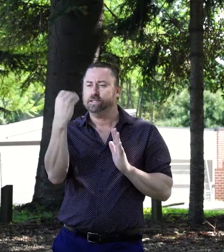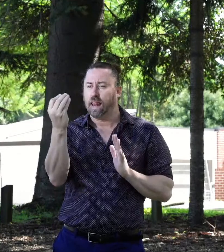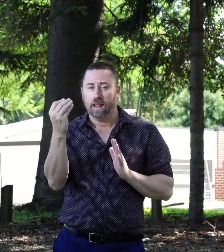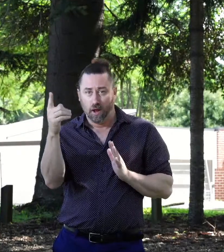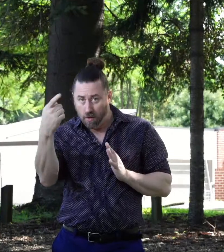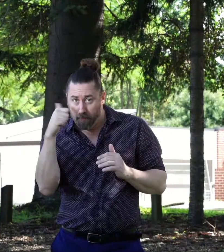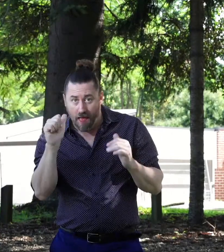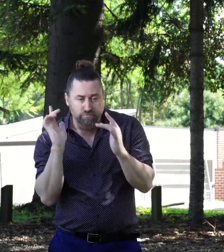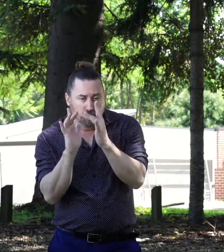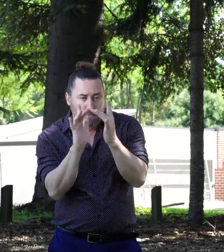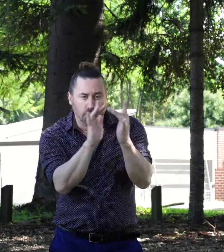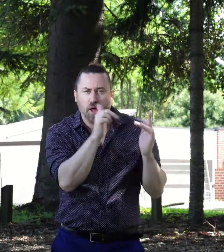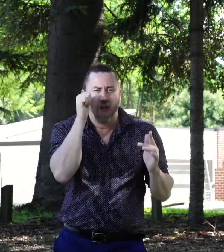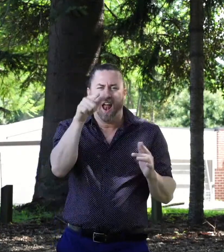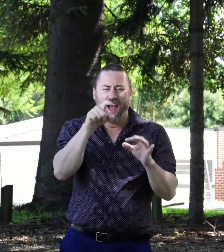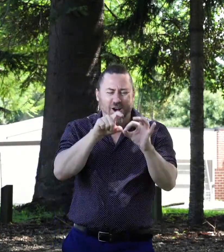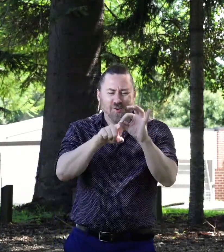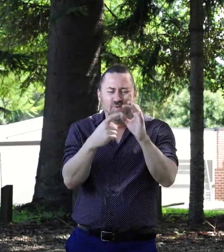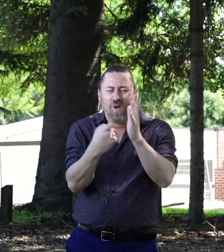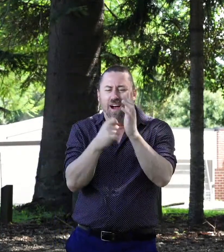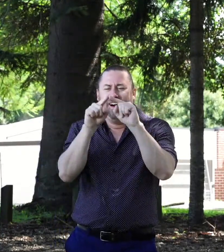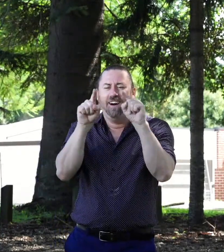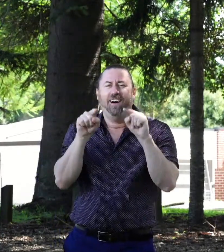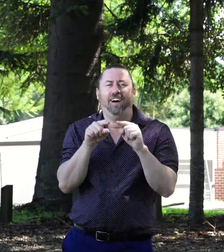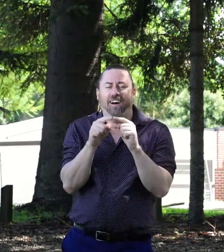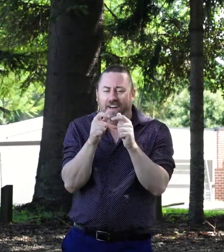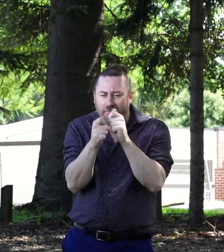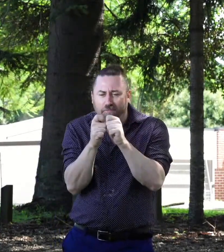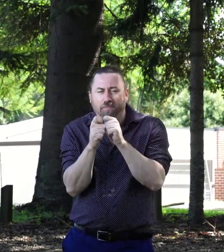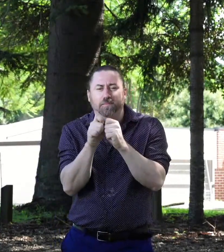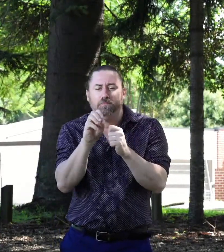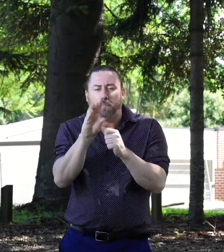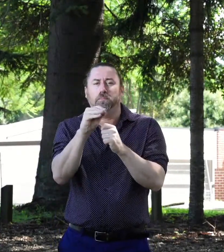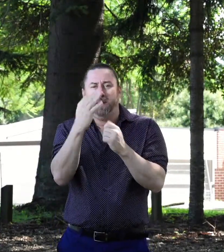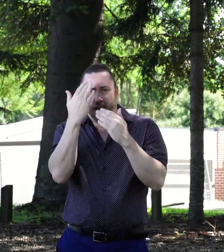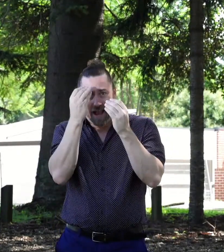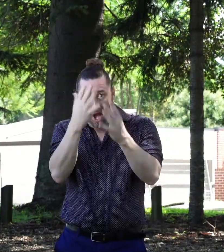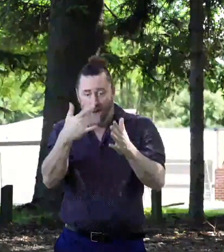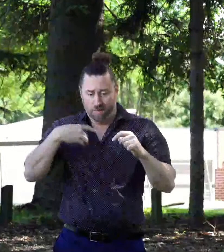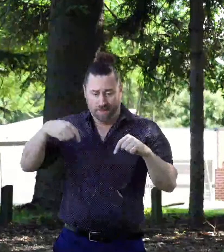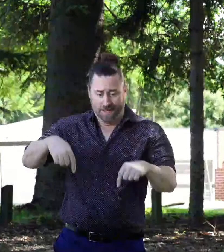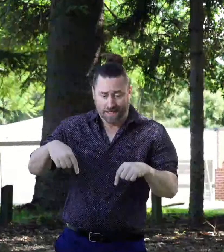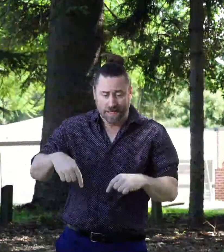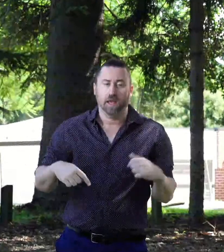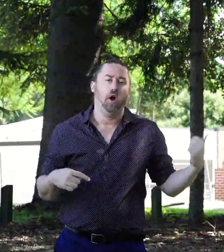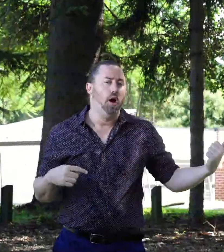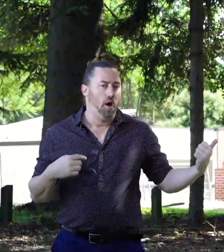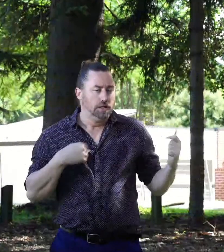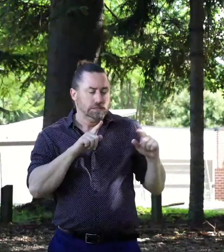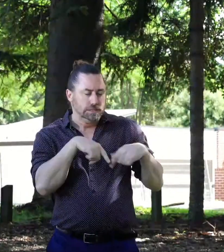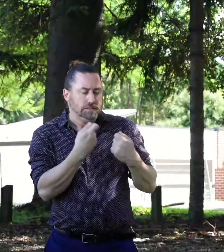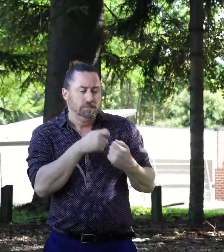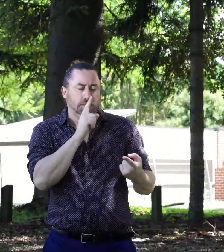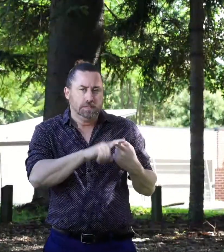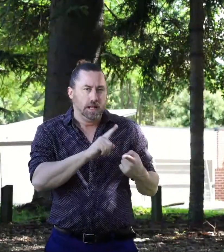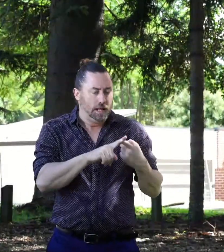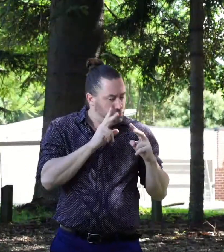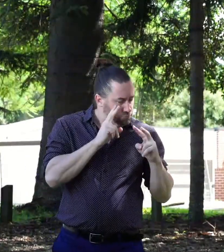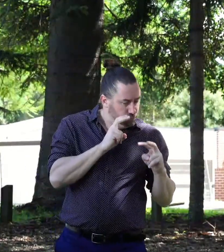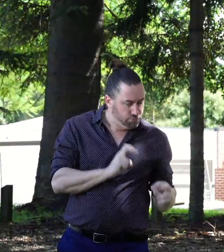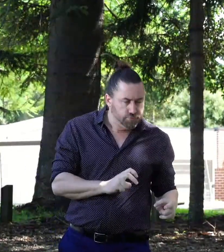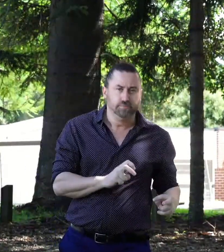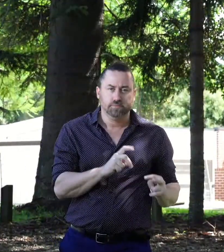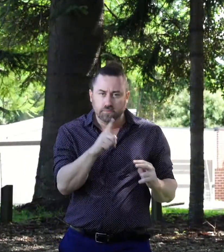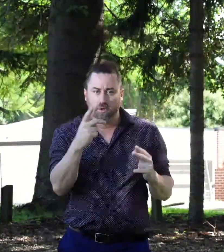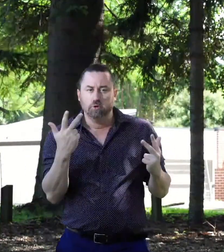QR codes, or is that why you're asking? So I've asked that question today, and that work is still ongoing to see how